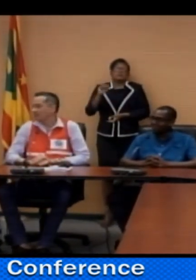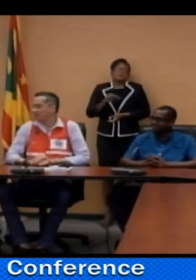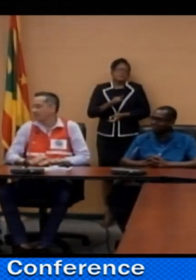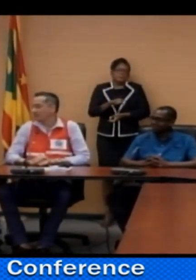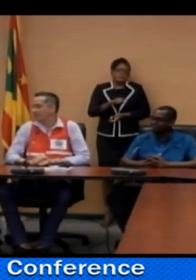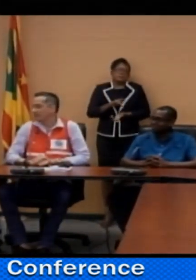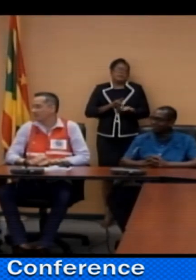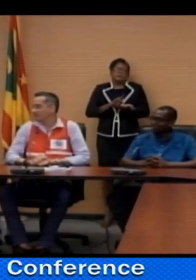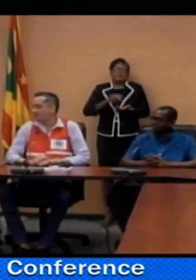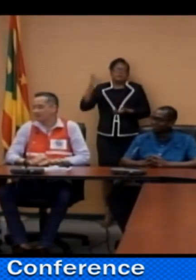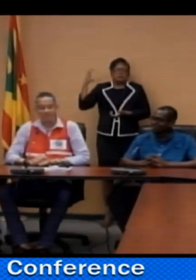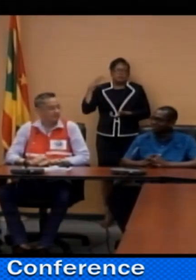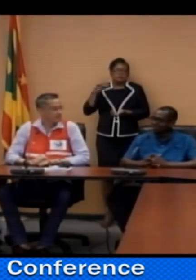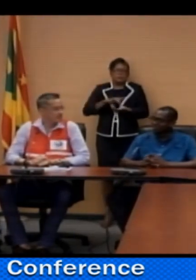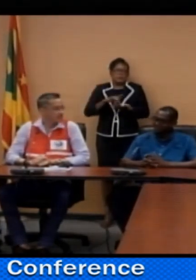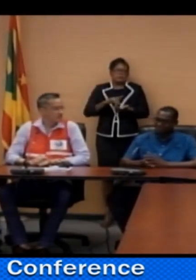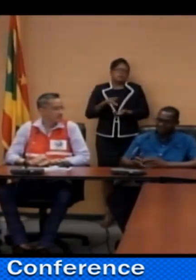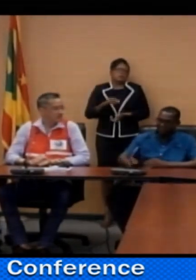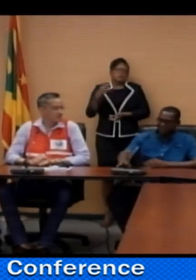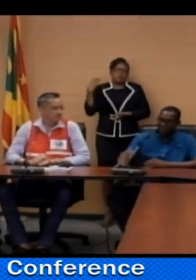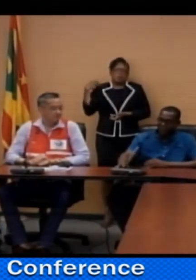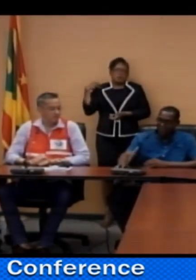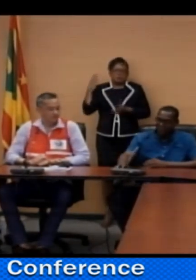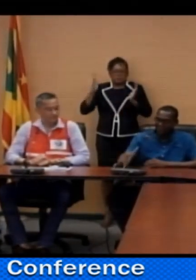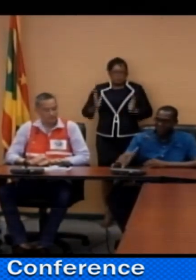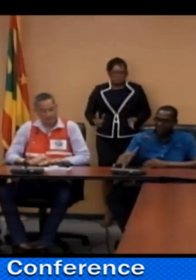us. Gentlemen, you care to make a statement?